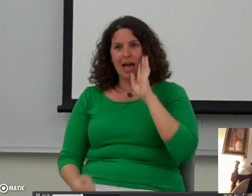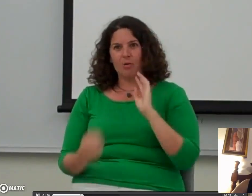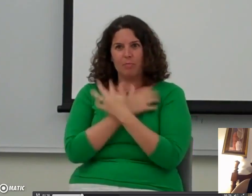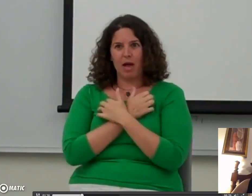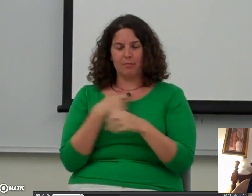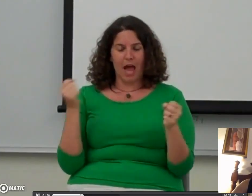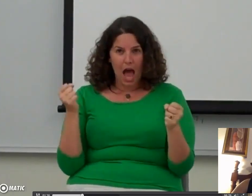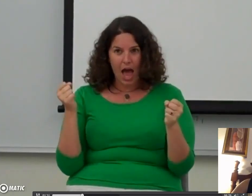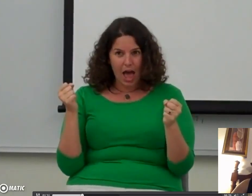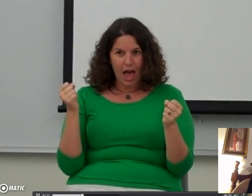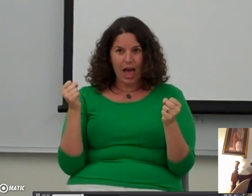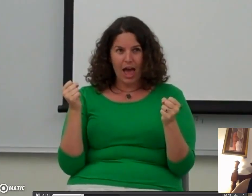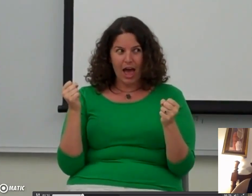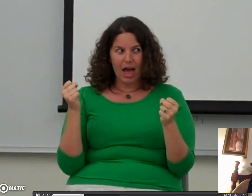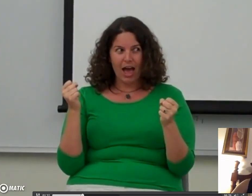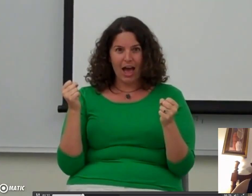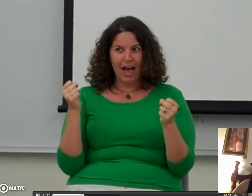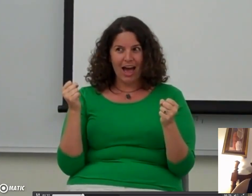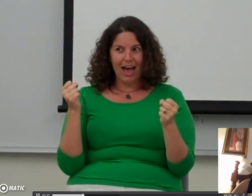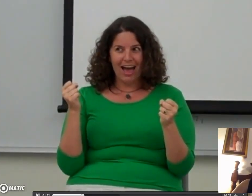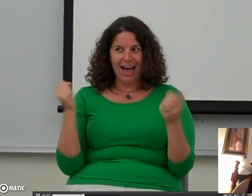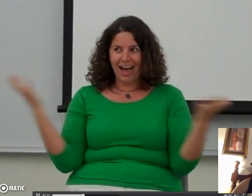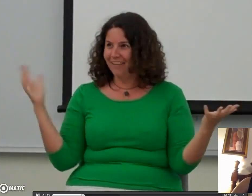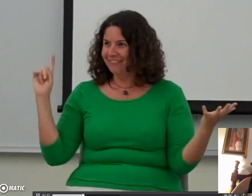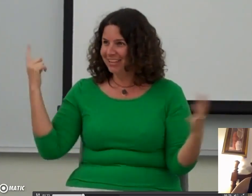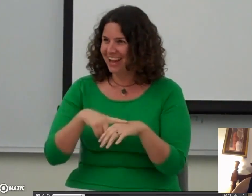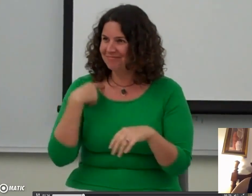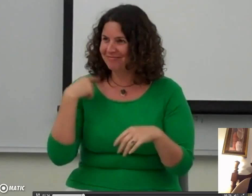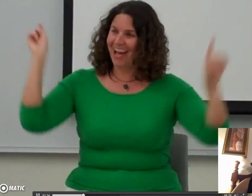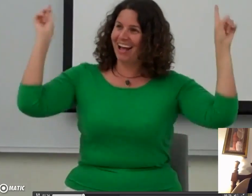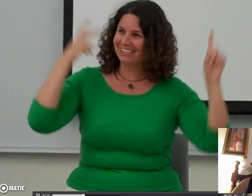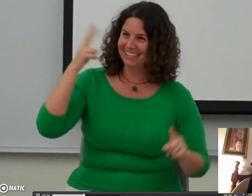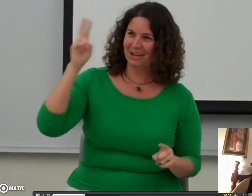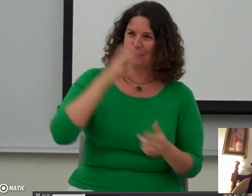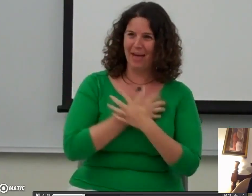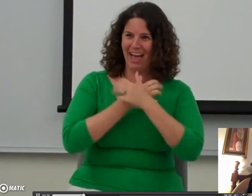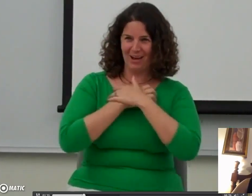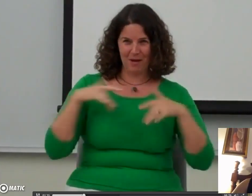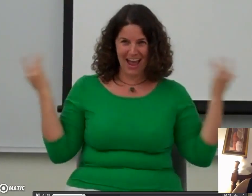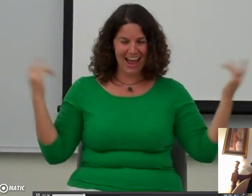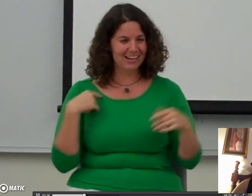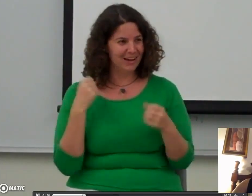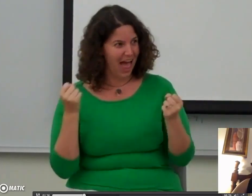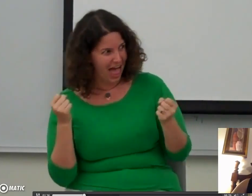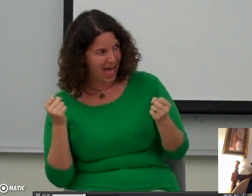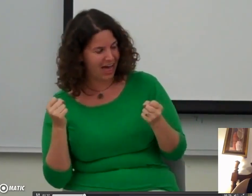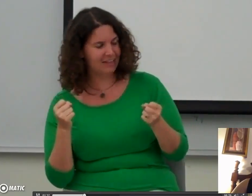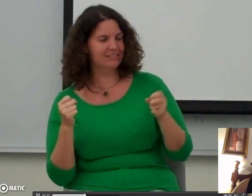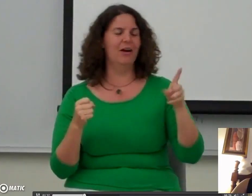nowhere. It was a brown bear and I was kind of shocked. I didn't know what to do. I mean, it was my first time seeing a bear. So I was